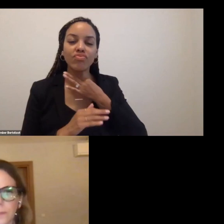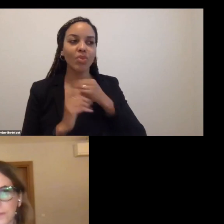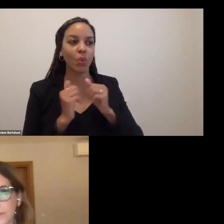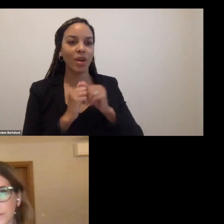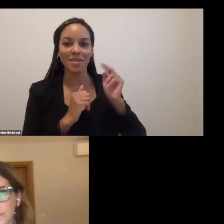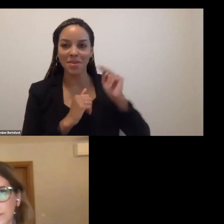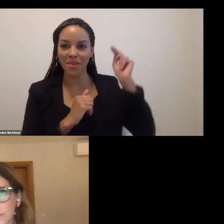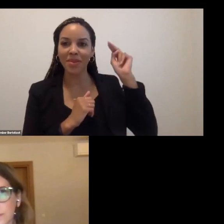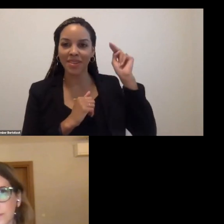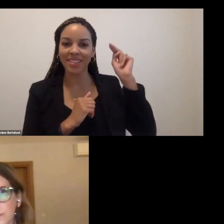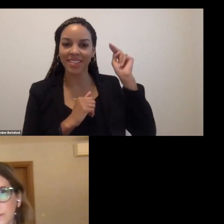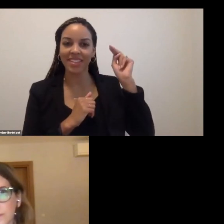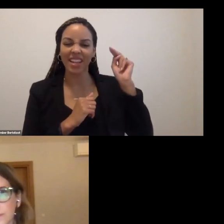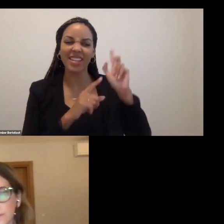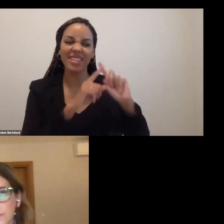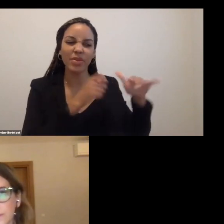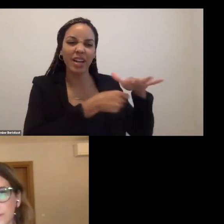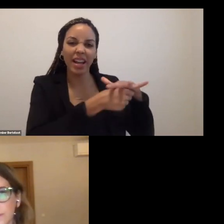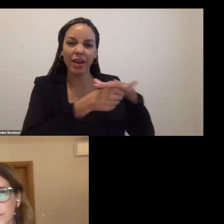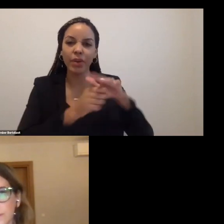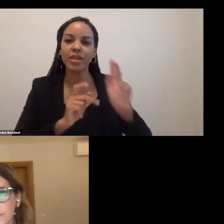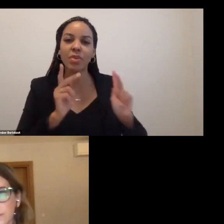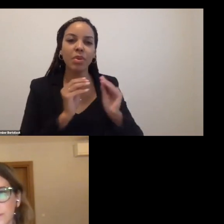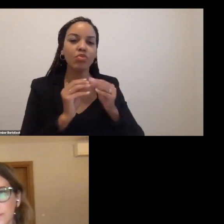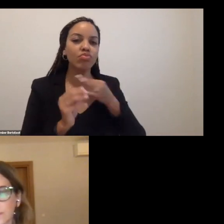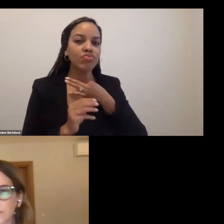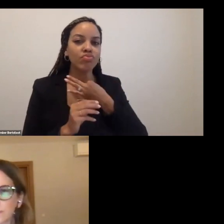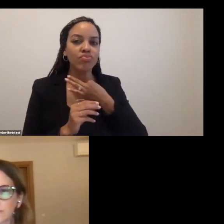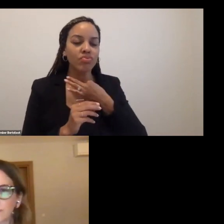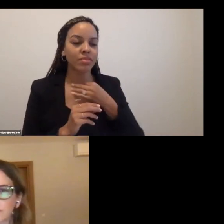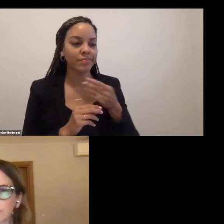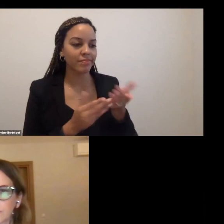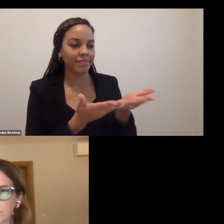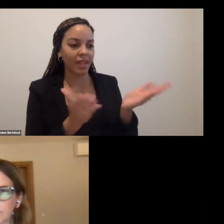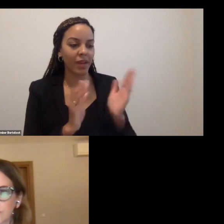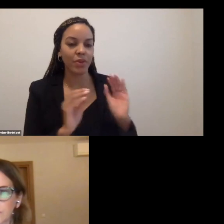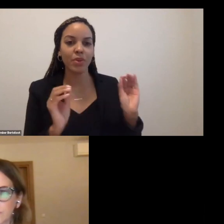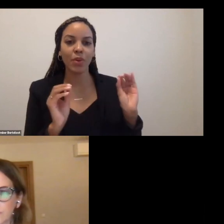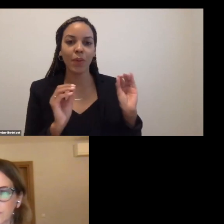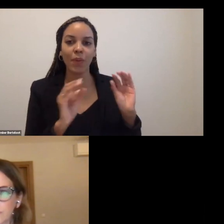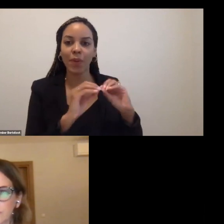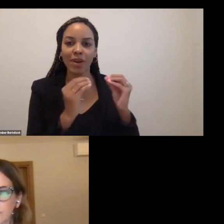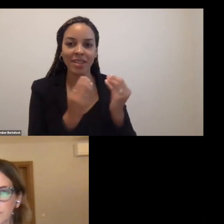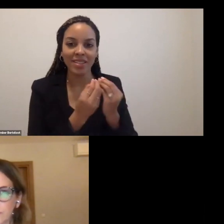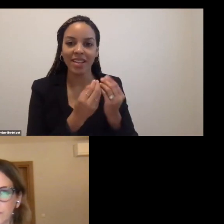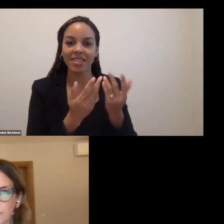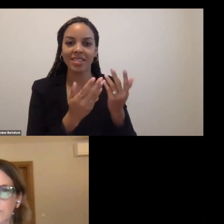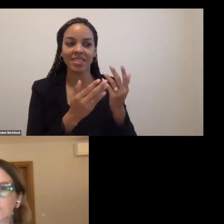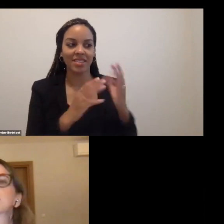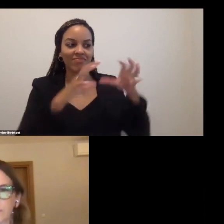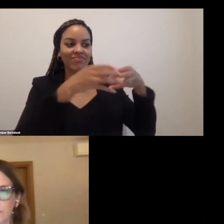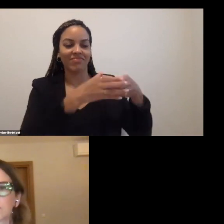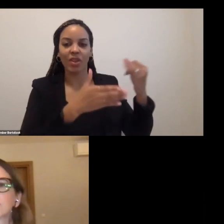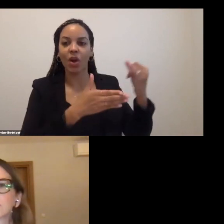to areas where there are no organizations of art, and to